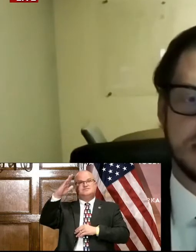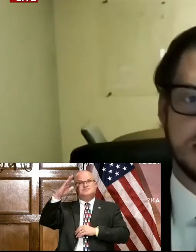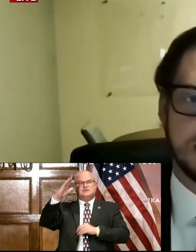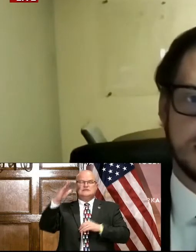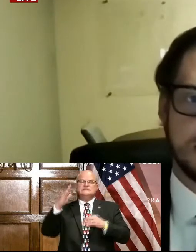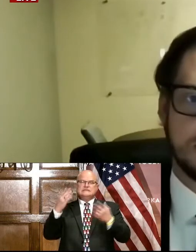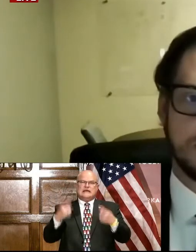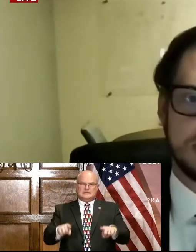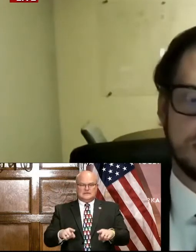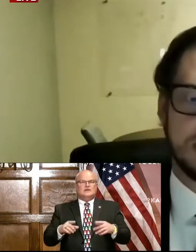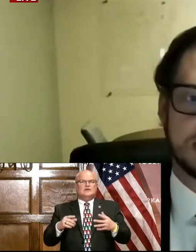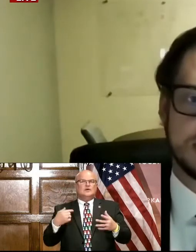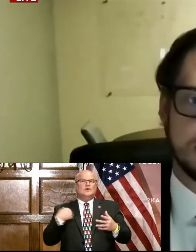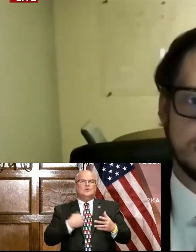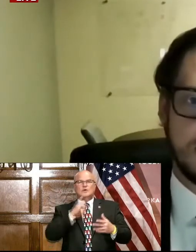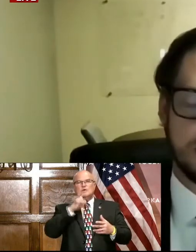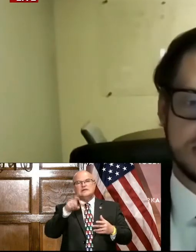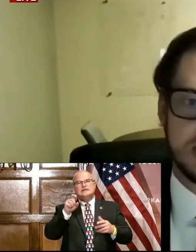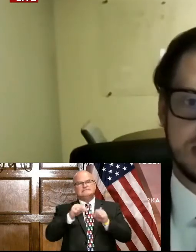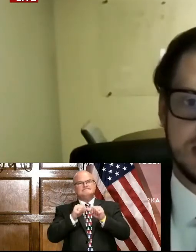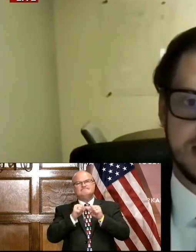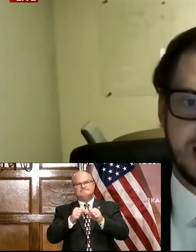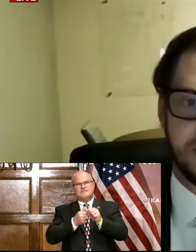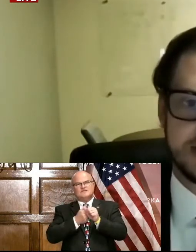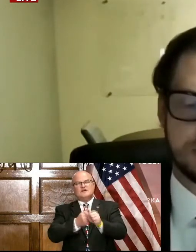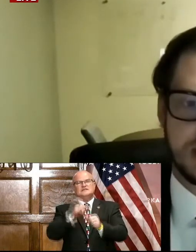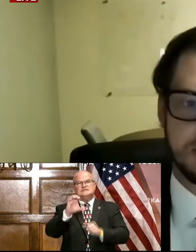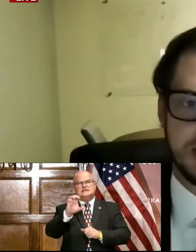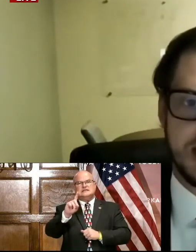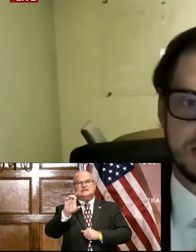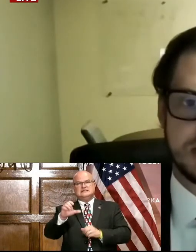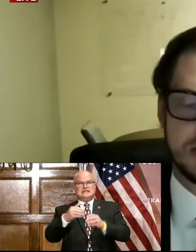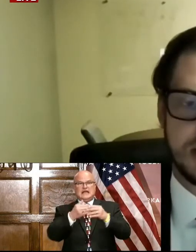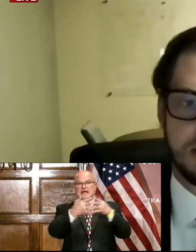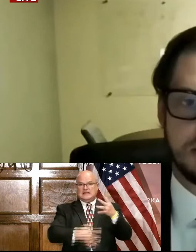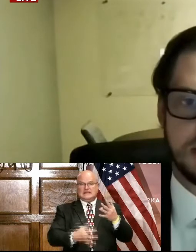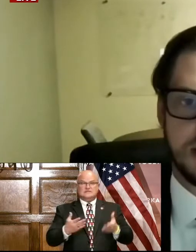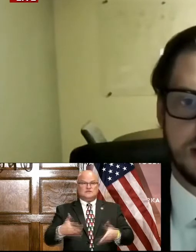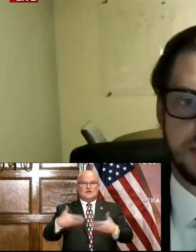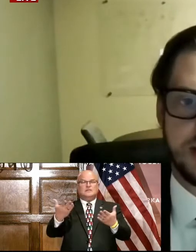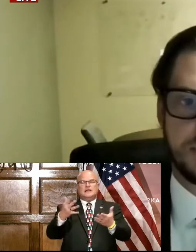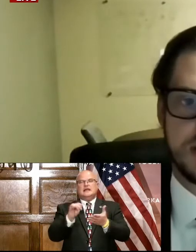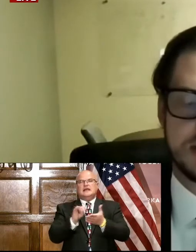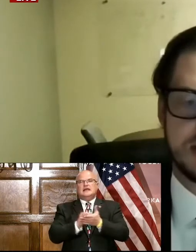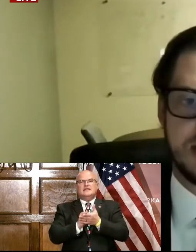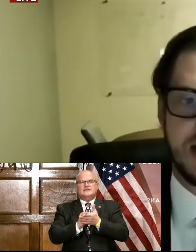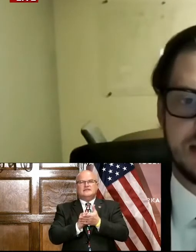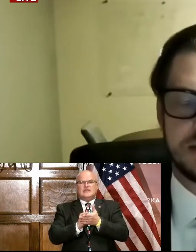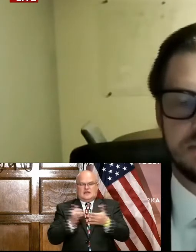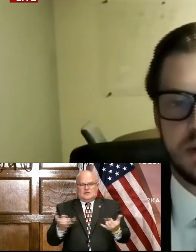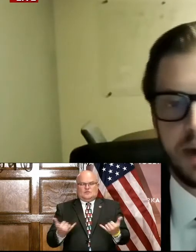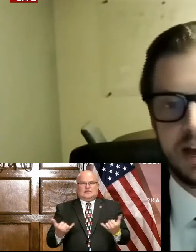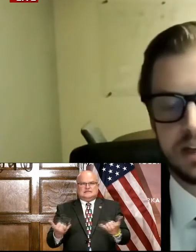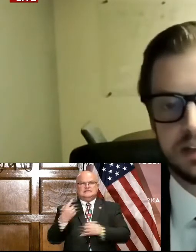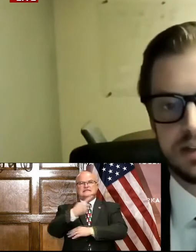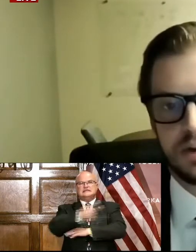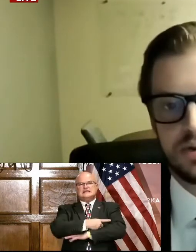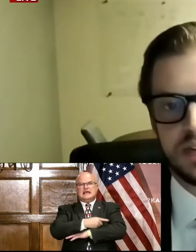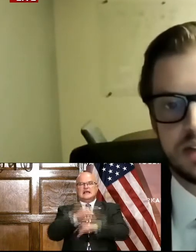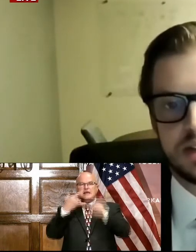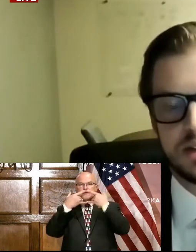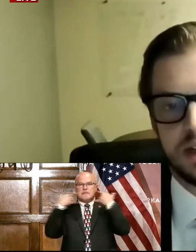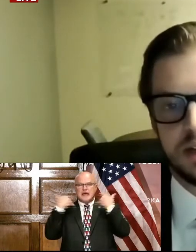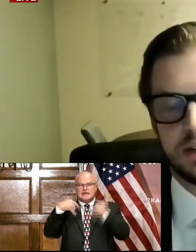happens. We do need to continue to follow the CDC guidelines and recommendations that are present today, the masking, the